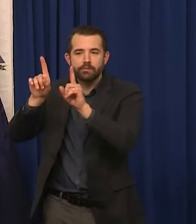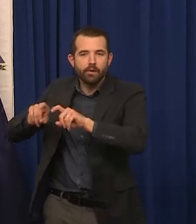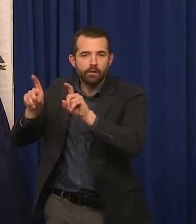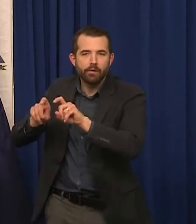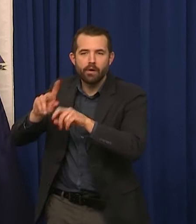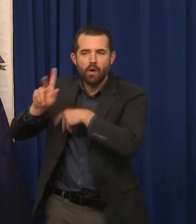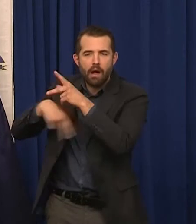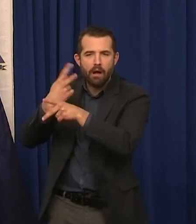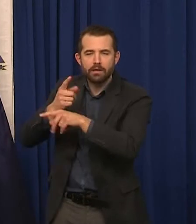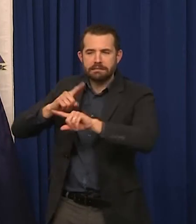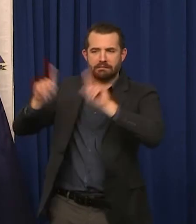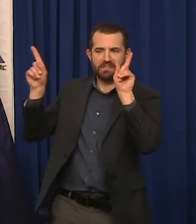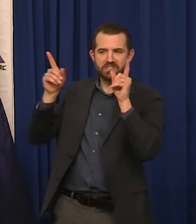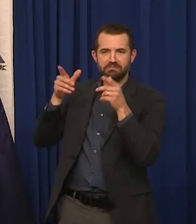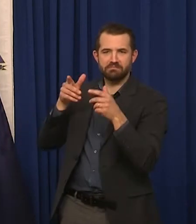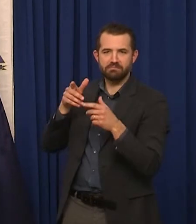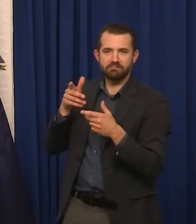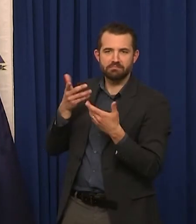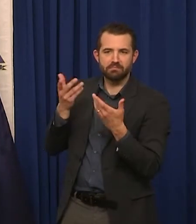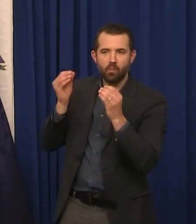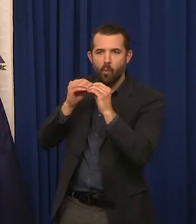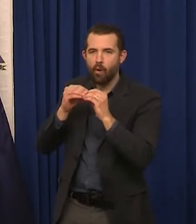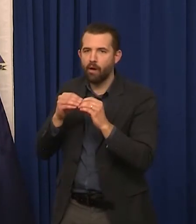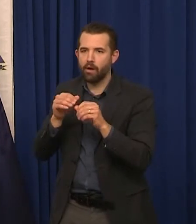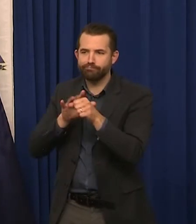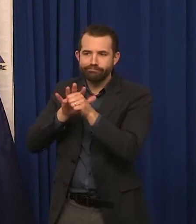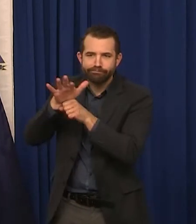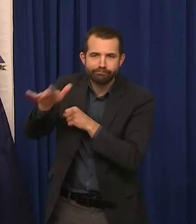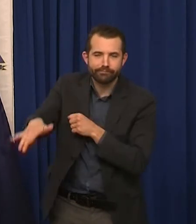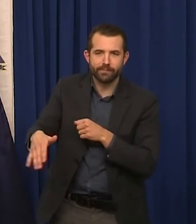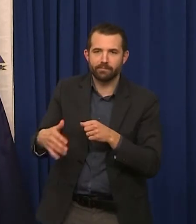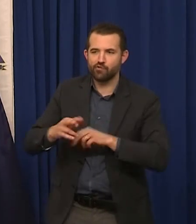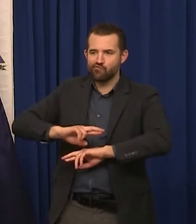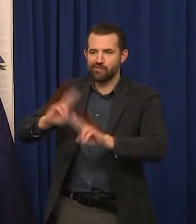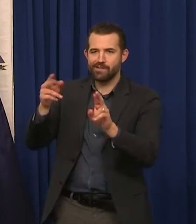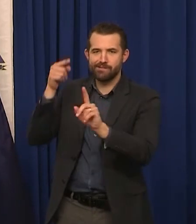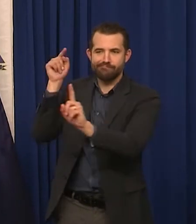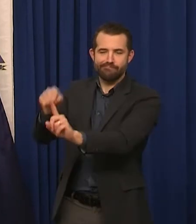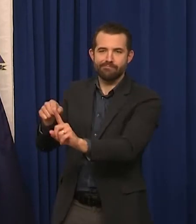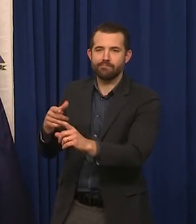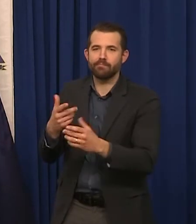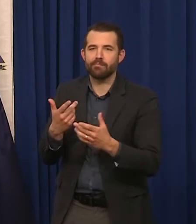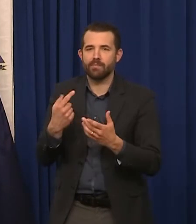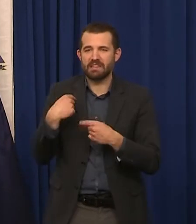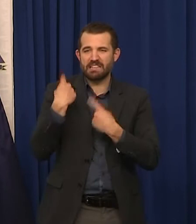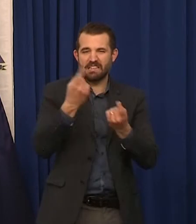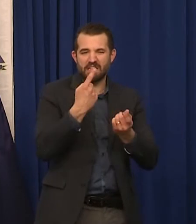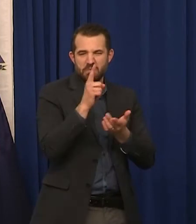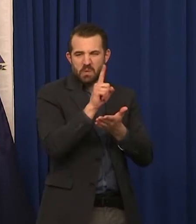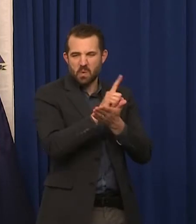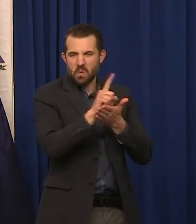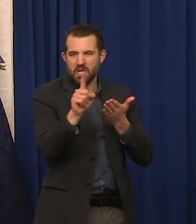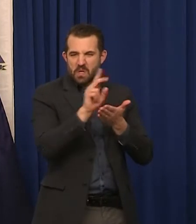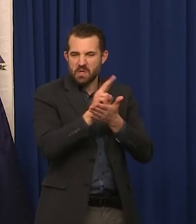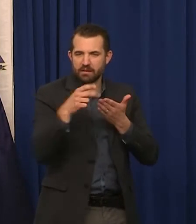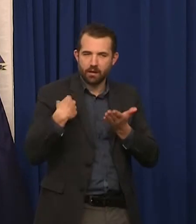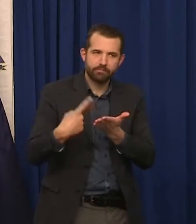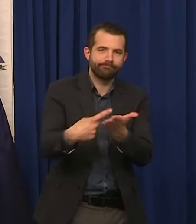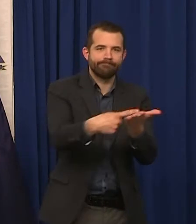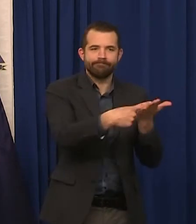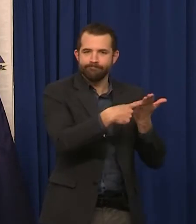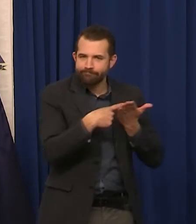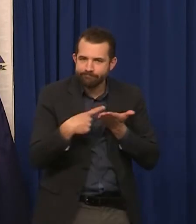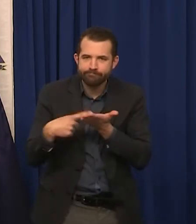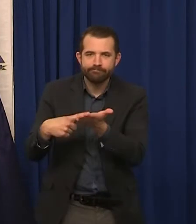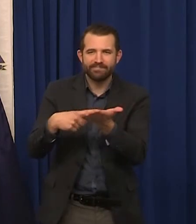have a deeper bench. That's a discussion that's actually been occurring pretty robustly for a few weeks, and even more intensely just in the